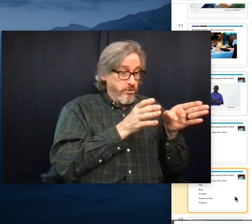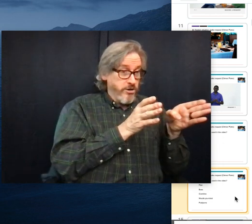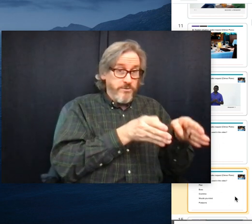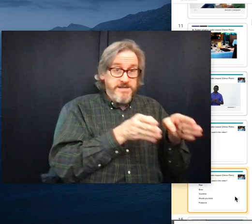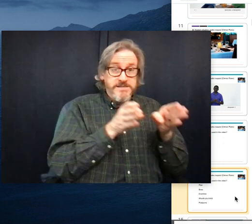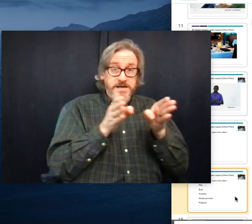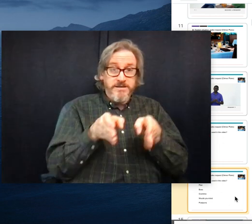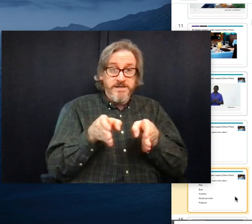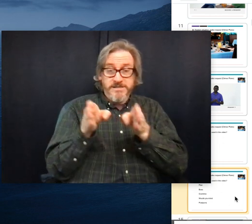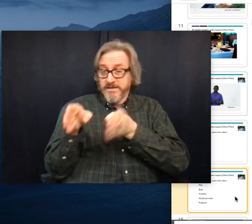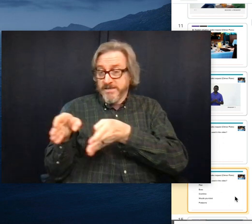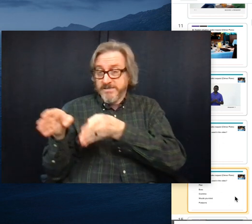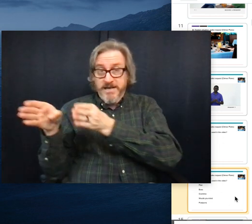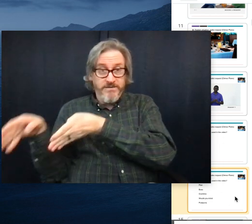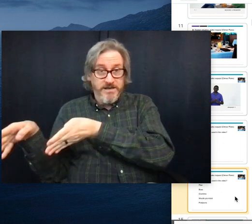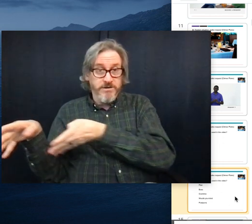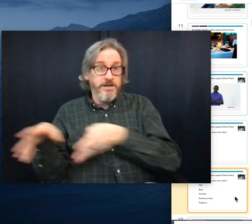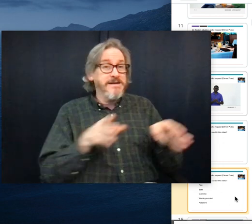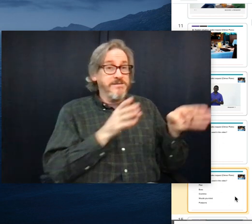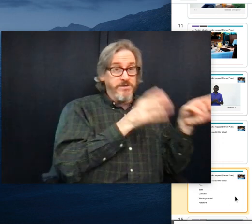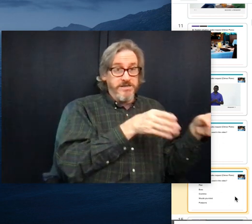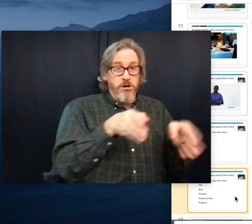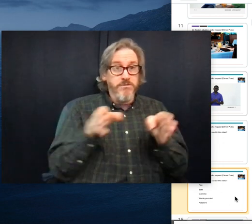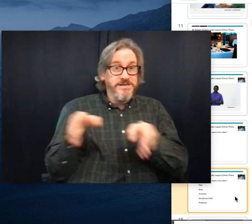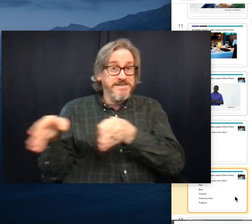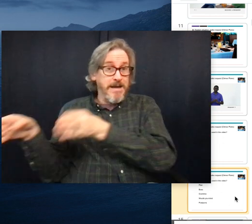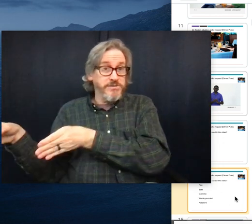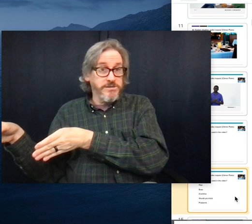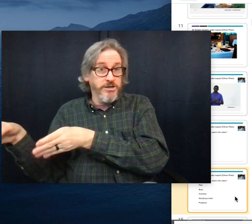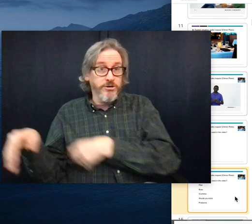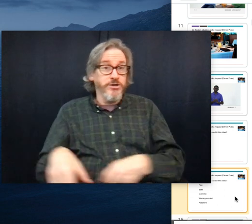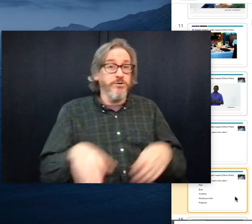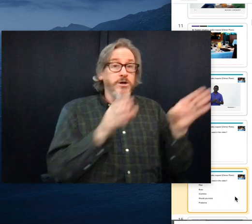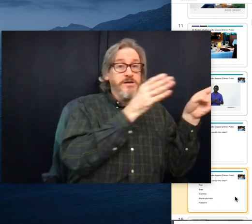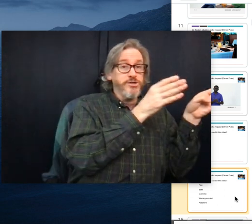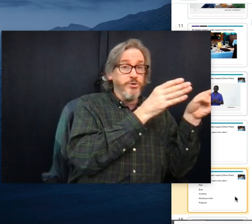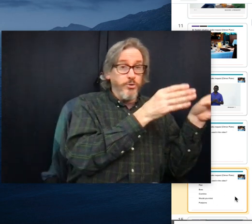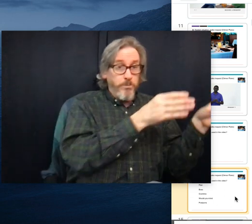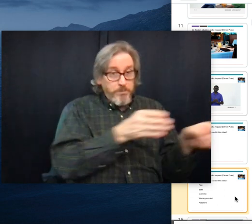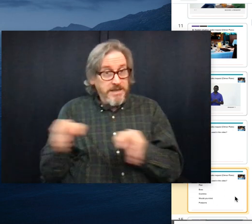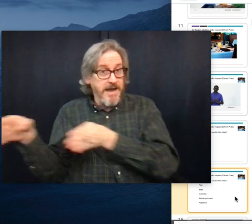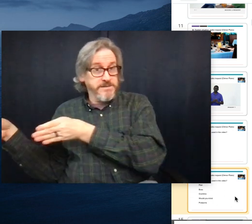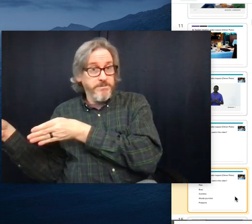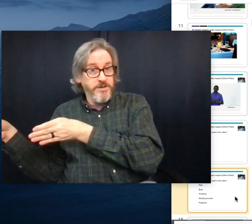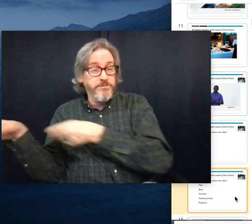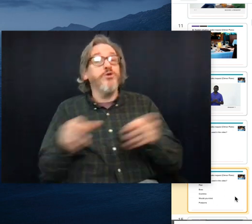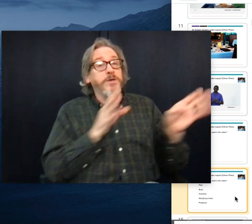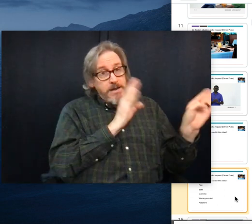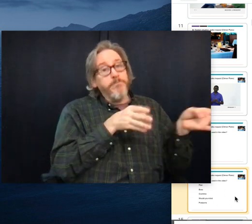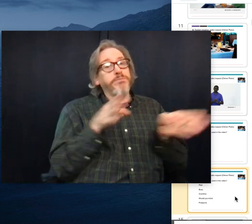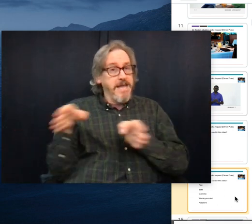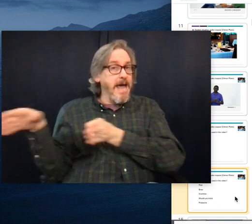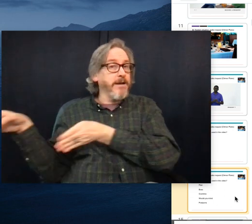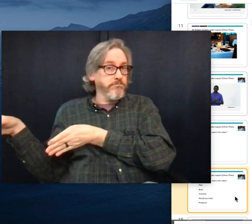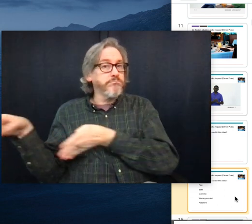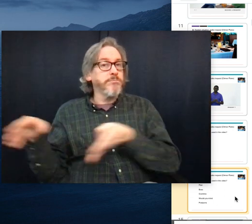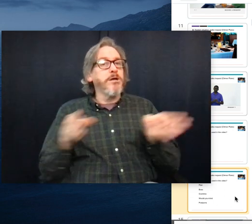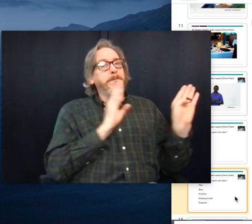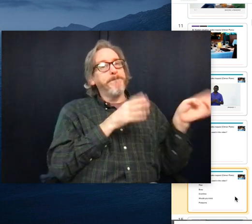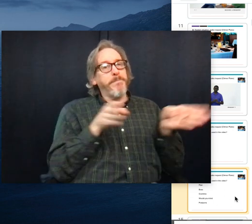we're going to do this and this and this and this, right? So these are the steps that you're going to do. So you plan something. Now you can